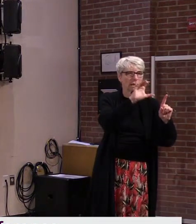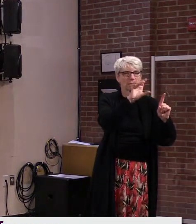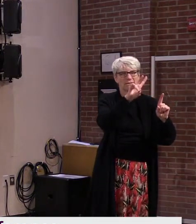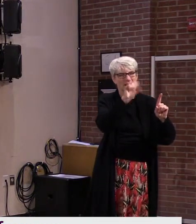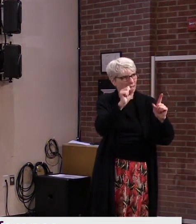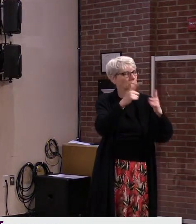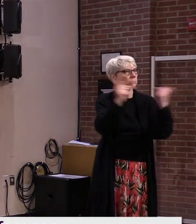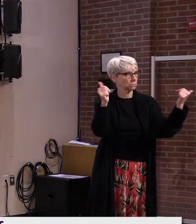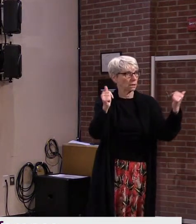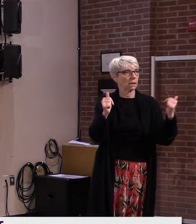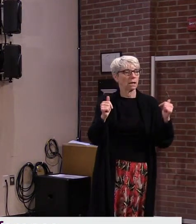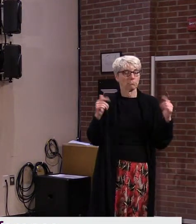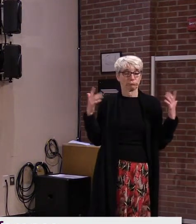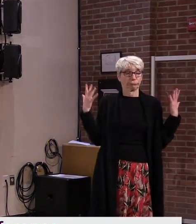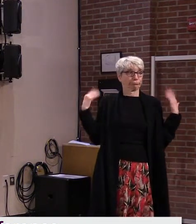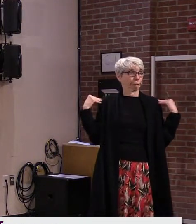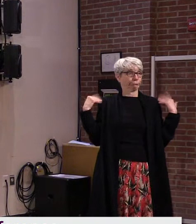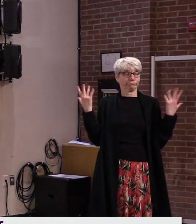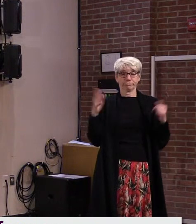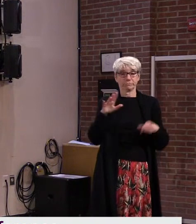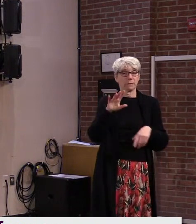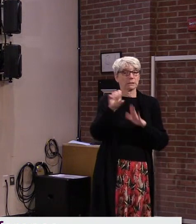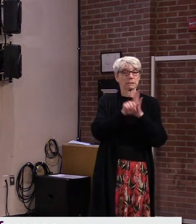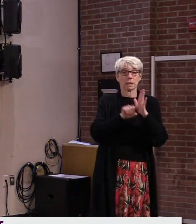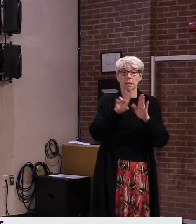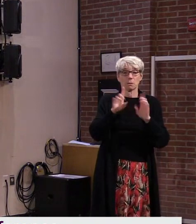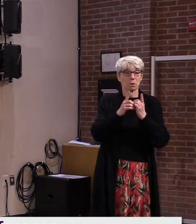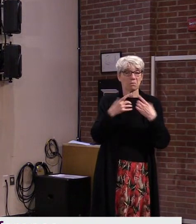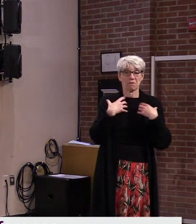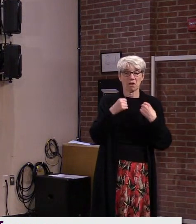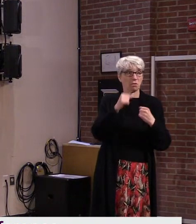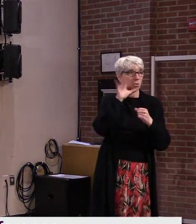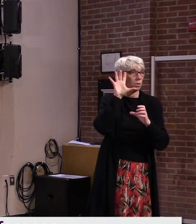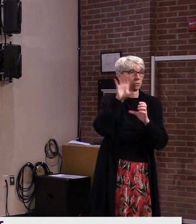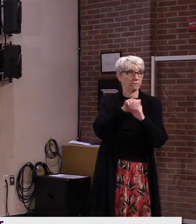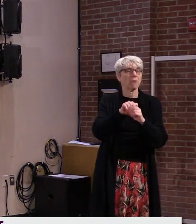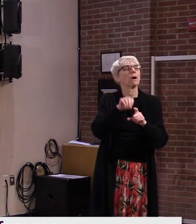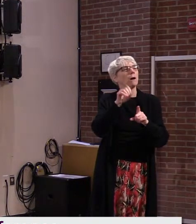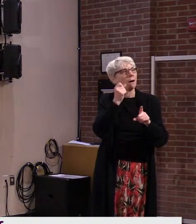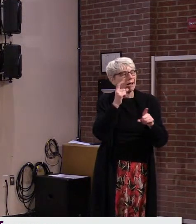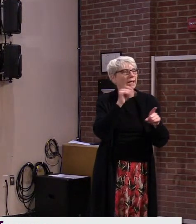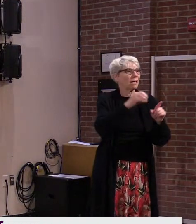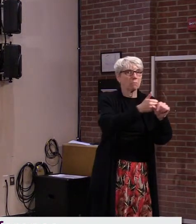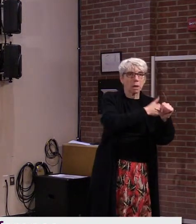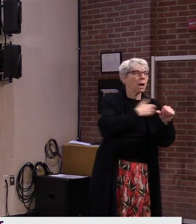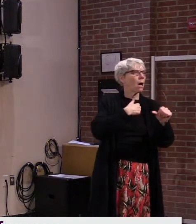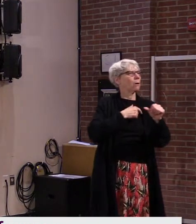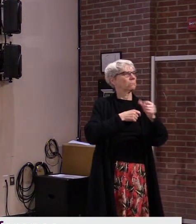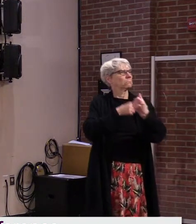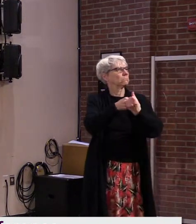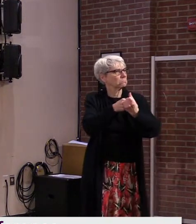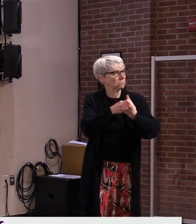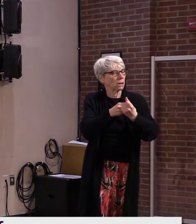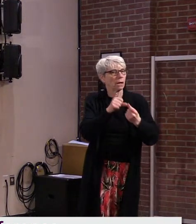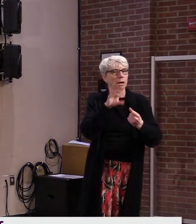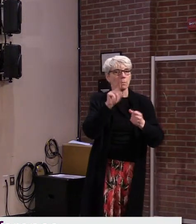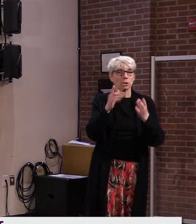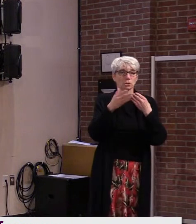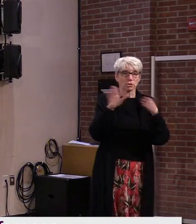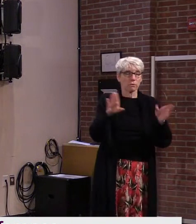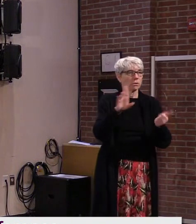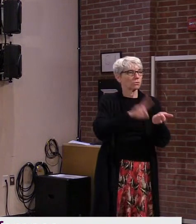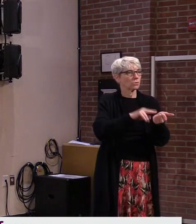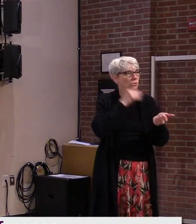if long-term care facilities need help, but by and large, the skilled nursing facilities, the residential care, and the